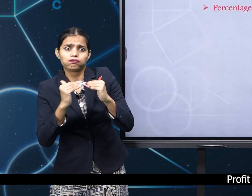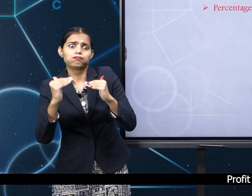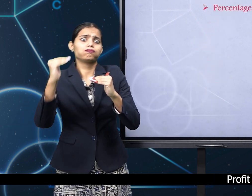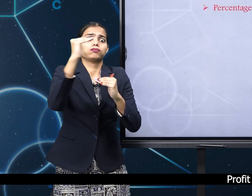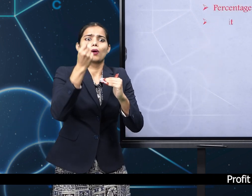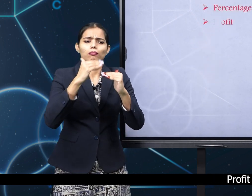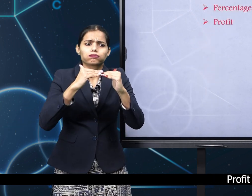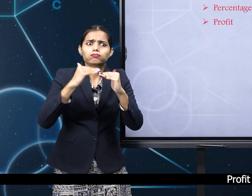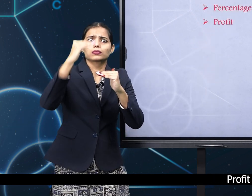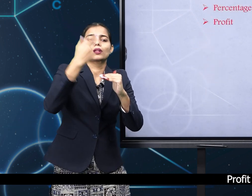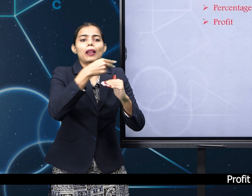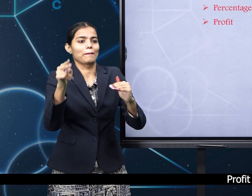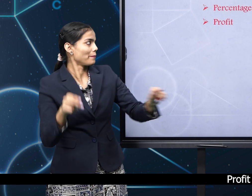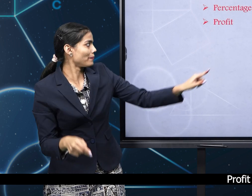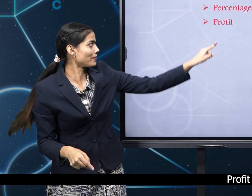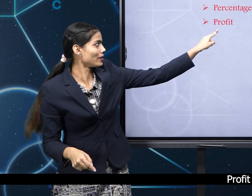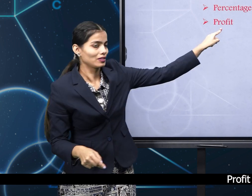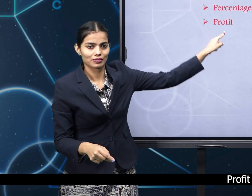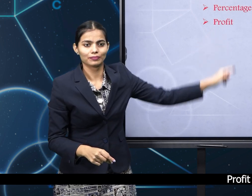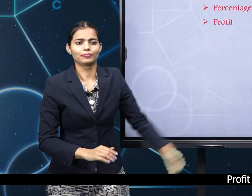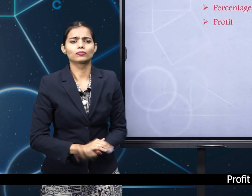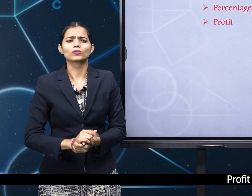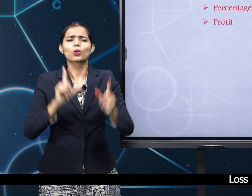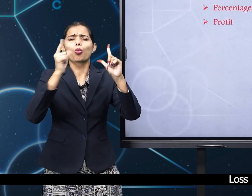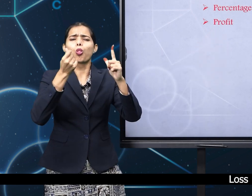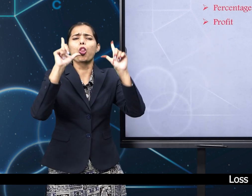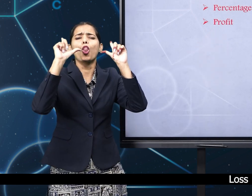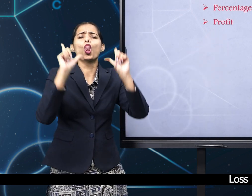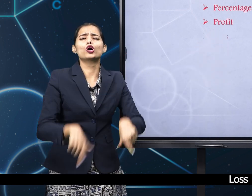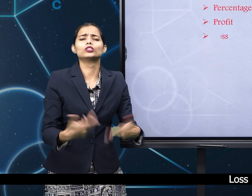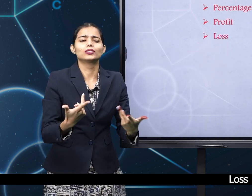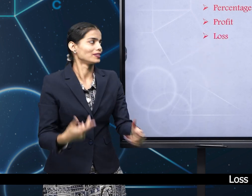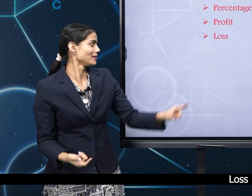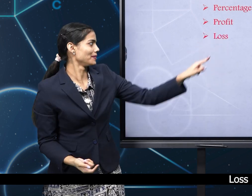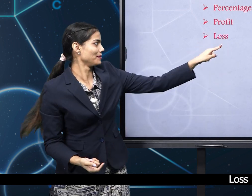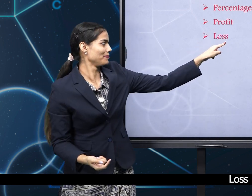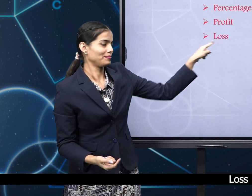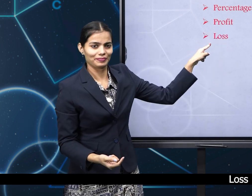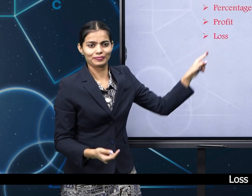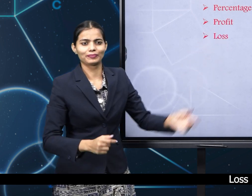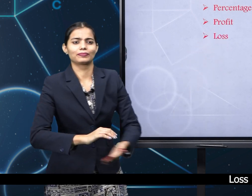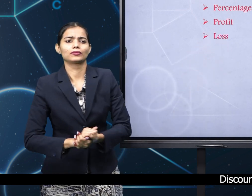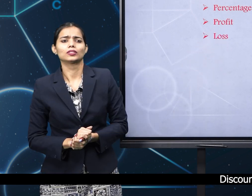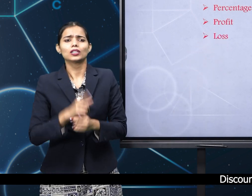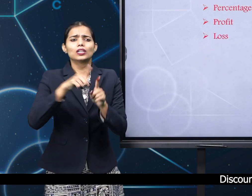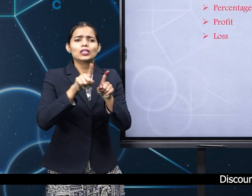loss, loss, discount,